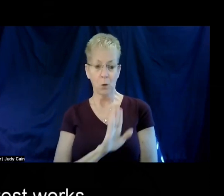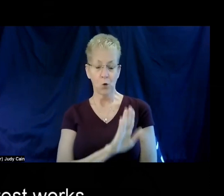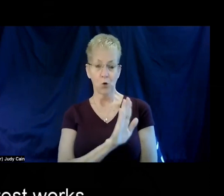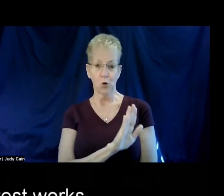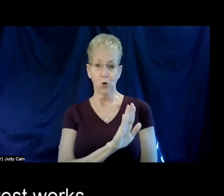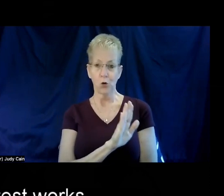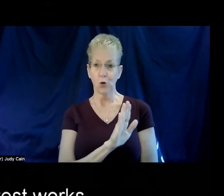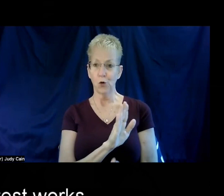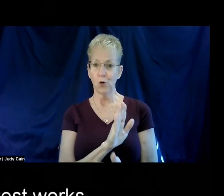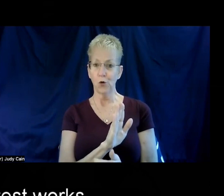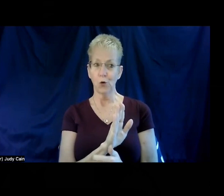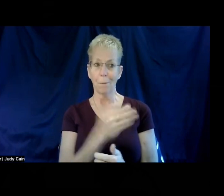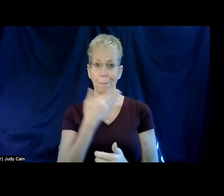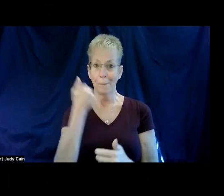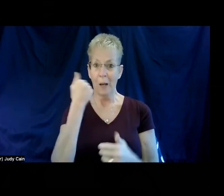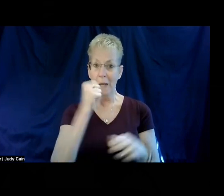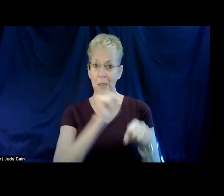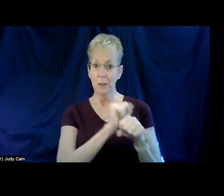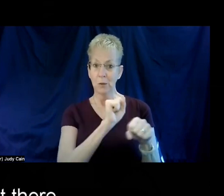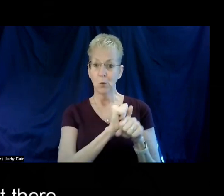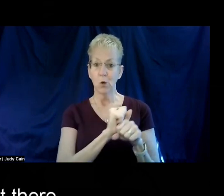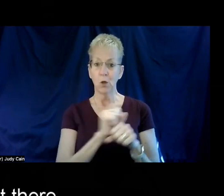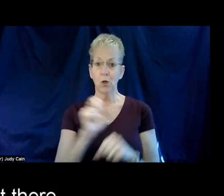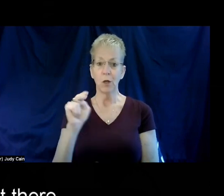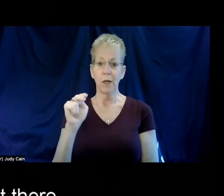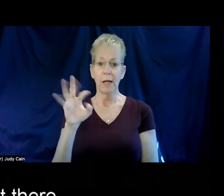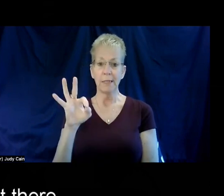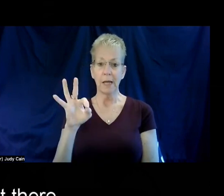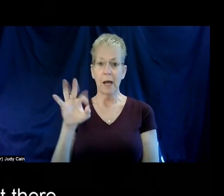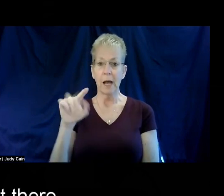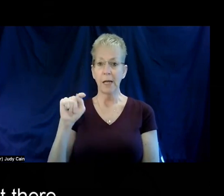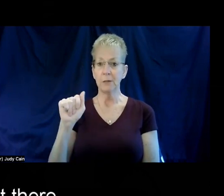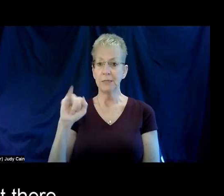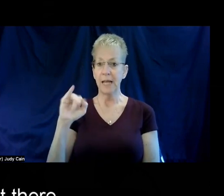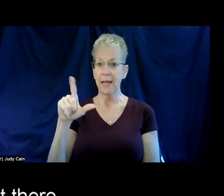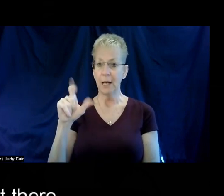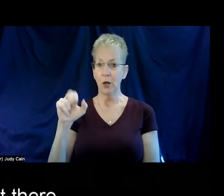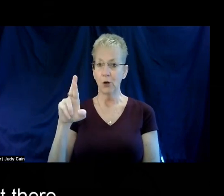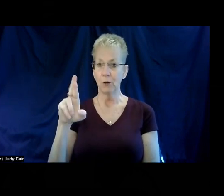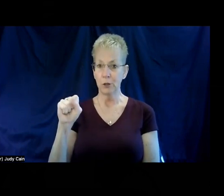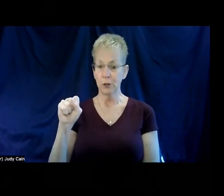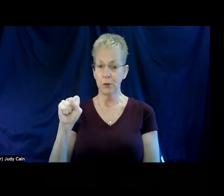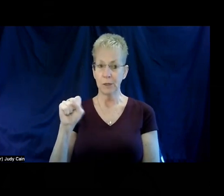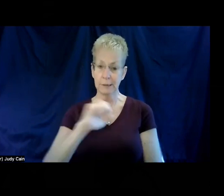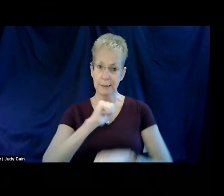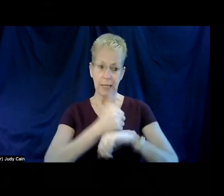her greatest works, The Nine Tailors, was set right there, in the same